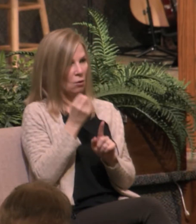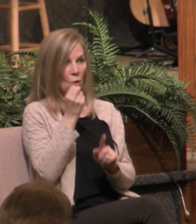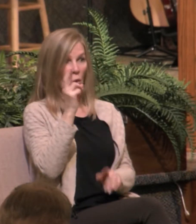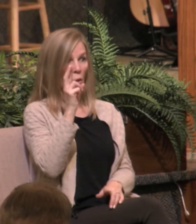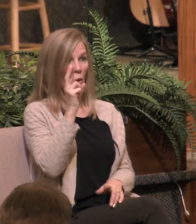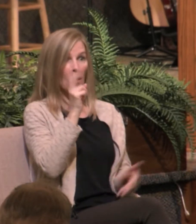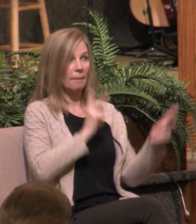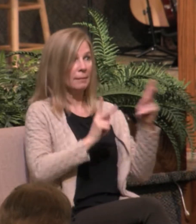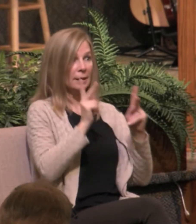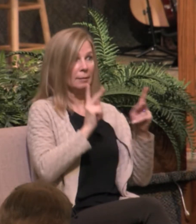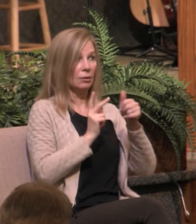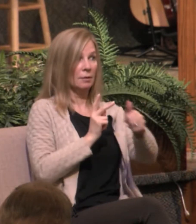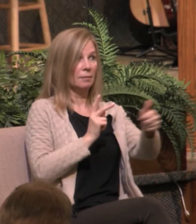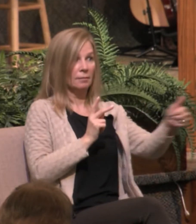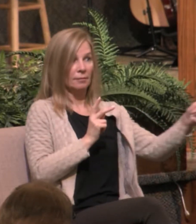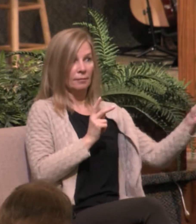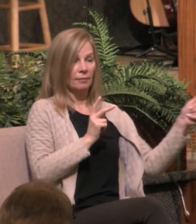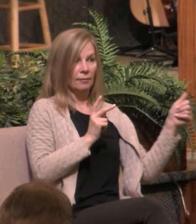of the people.